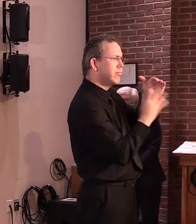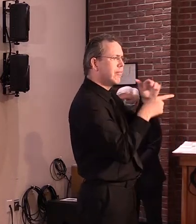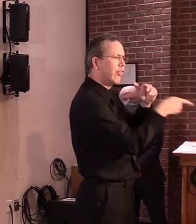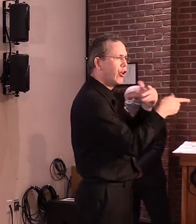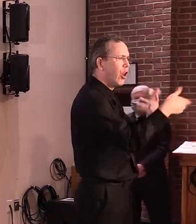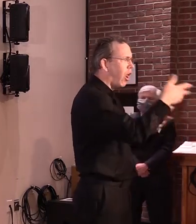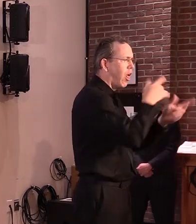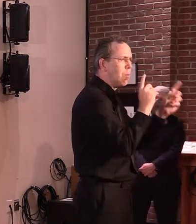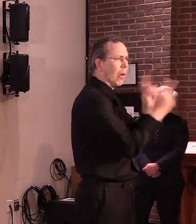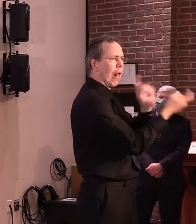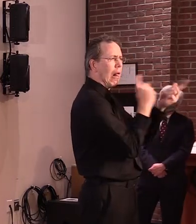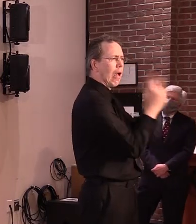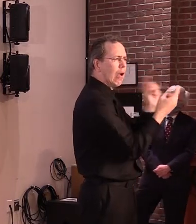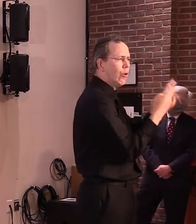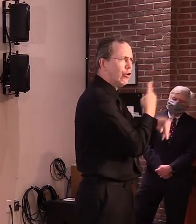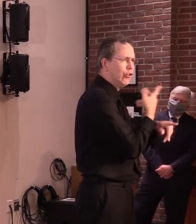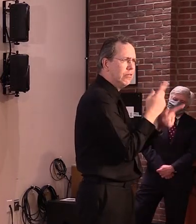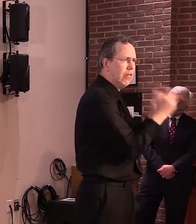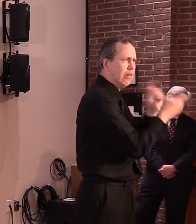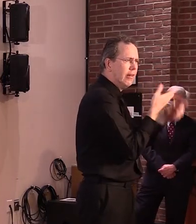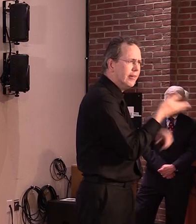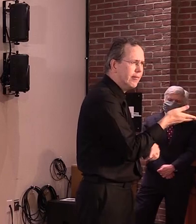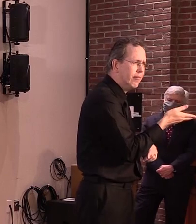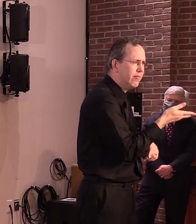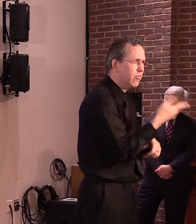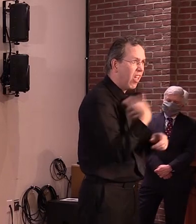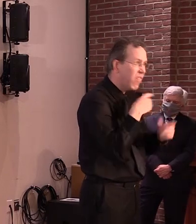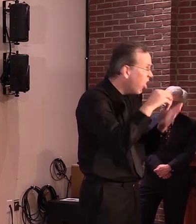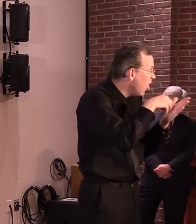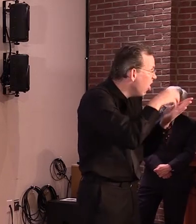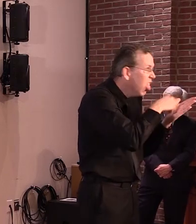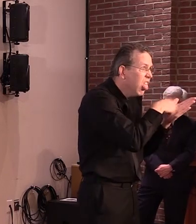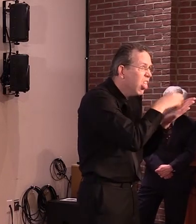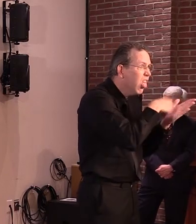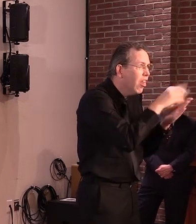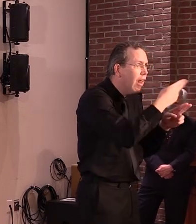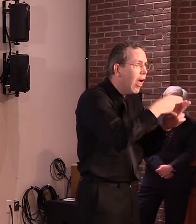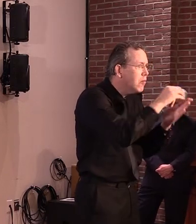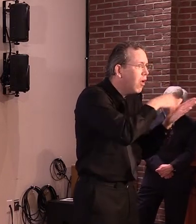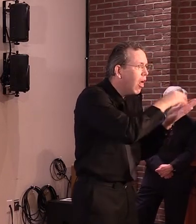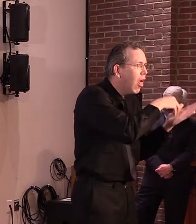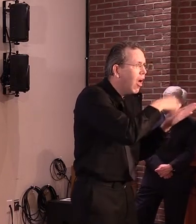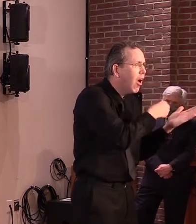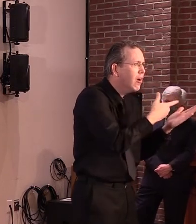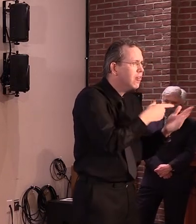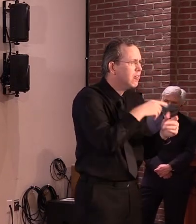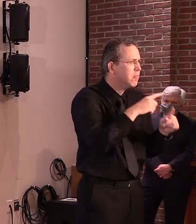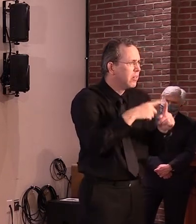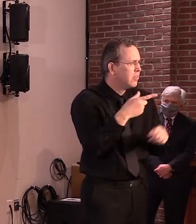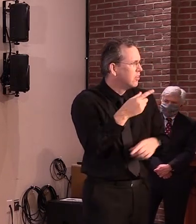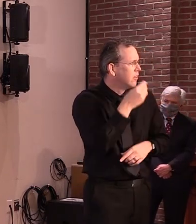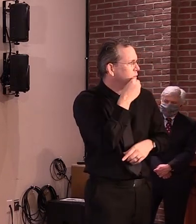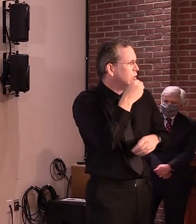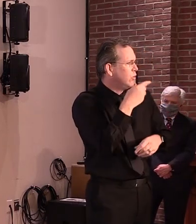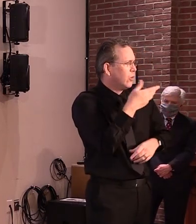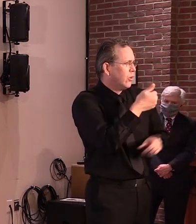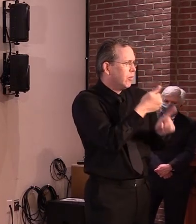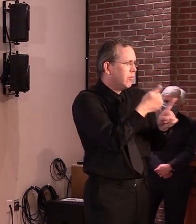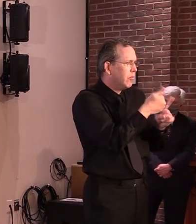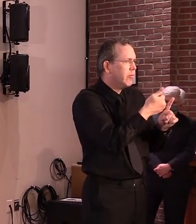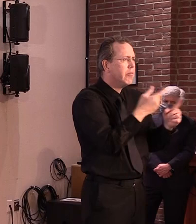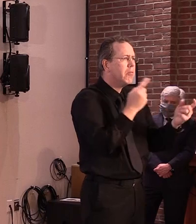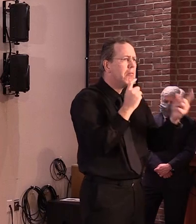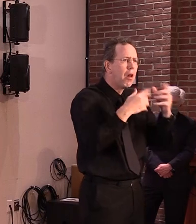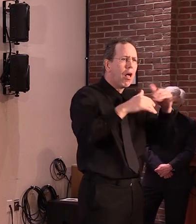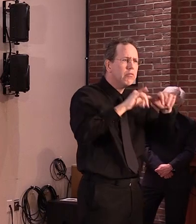reservation, so they're already going to be listed in some system. They're going to probably have a dwell time, if I could call it that, that would